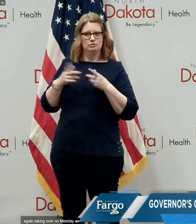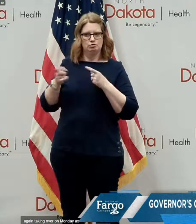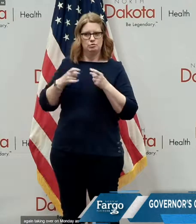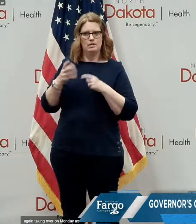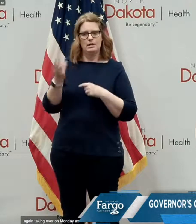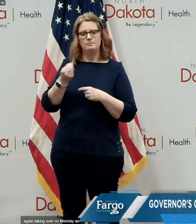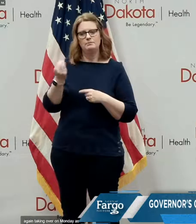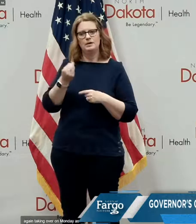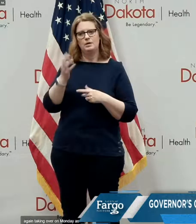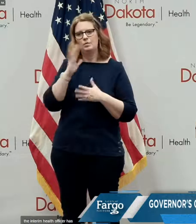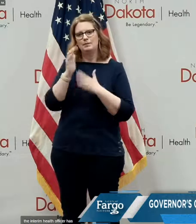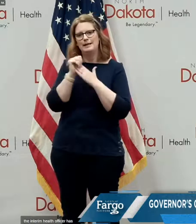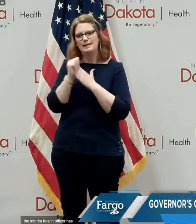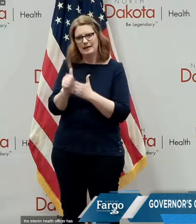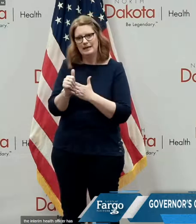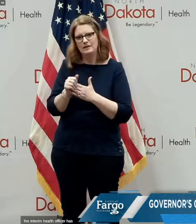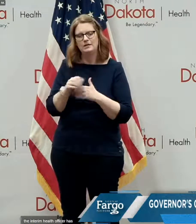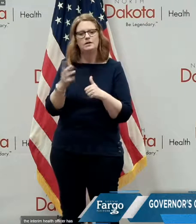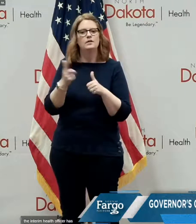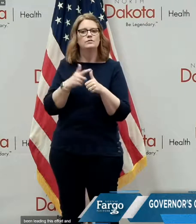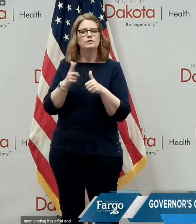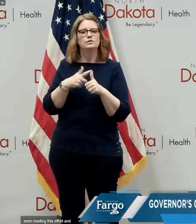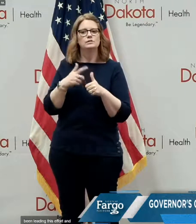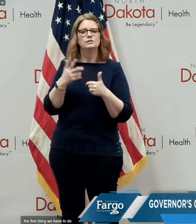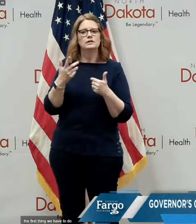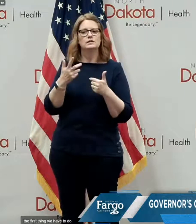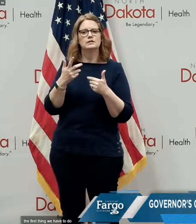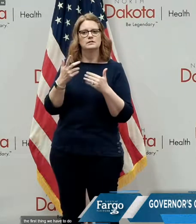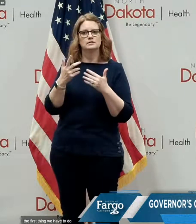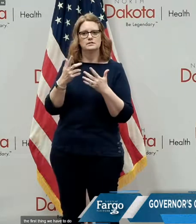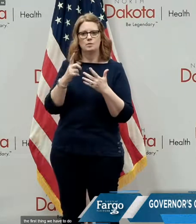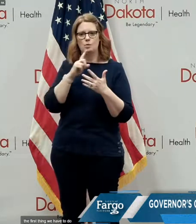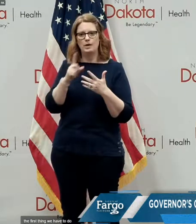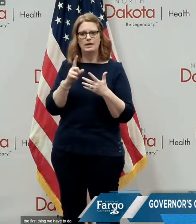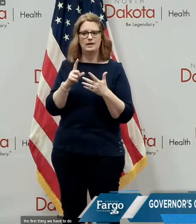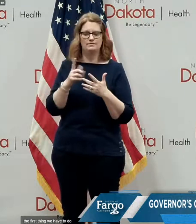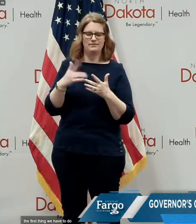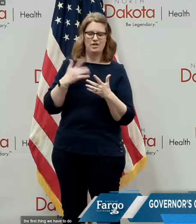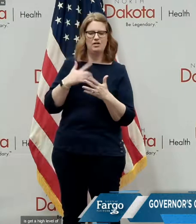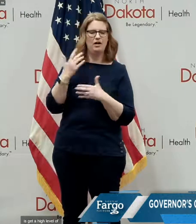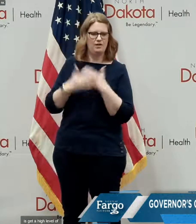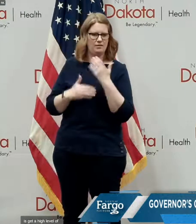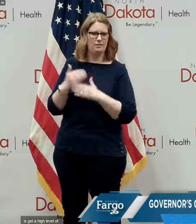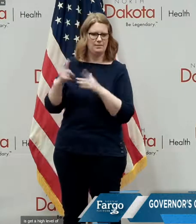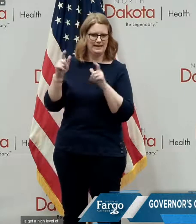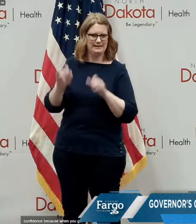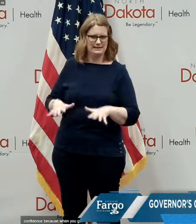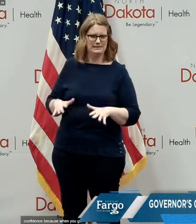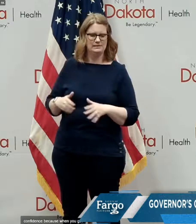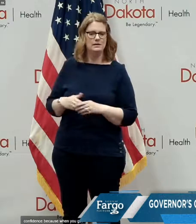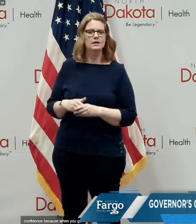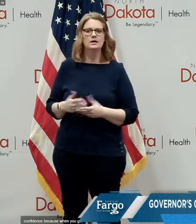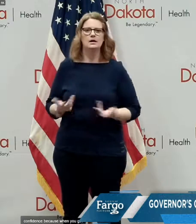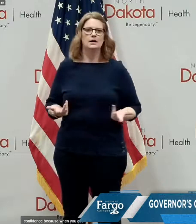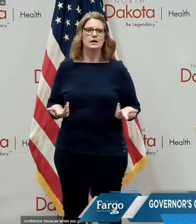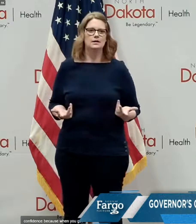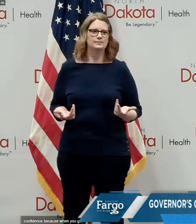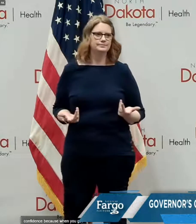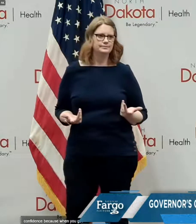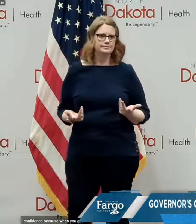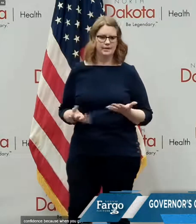been leading this effort. And the first thing we have to do is get a high level of confidence, because when you've got a finger